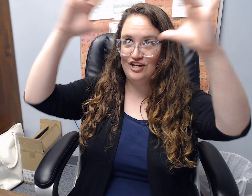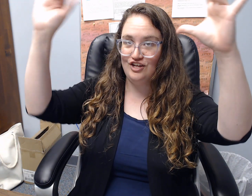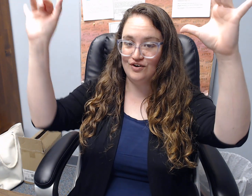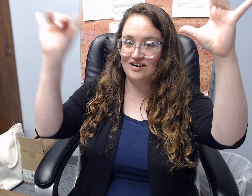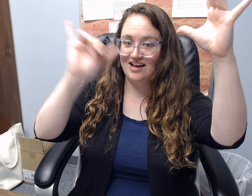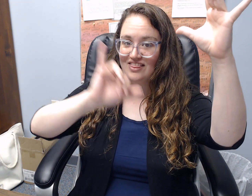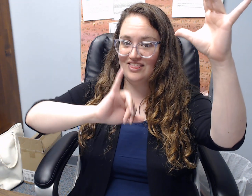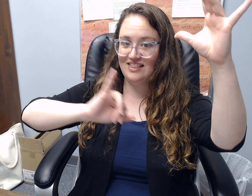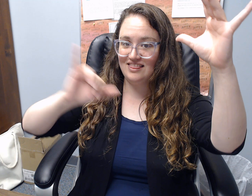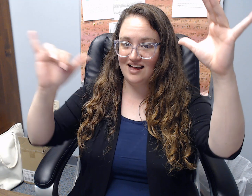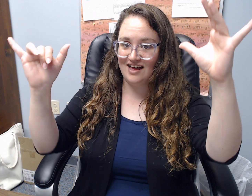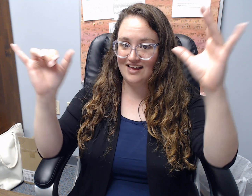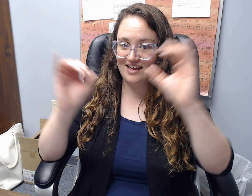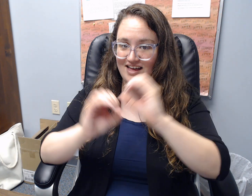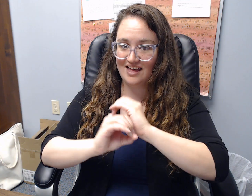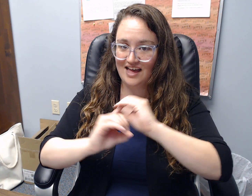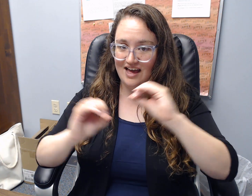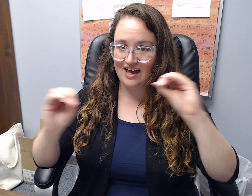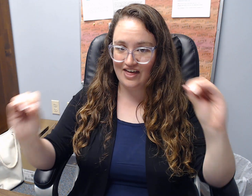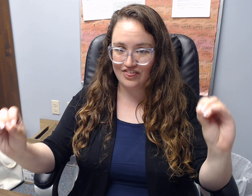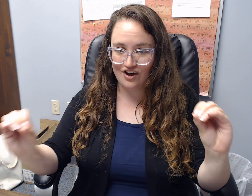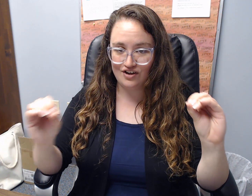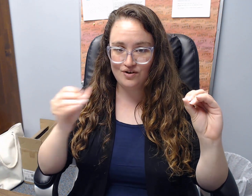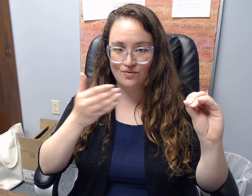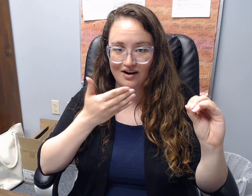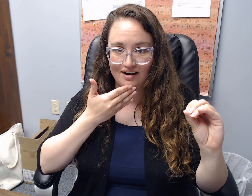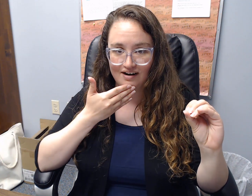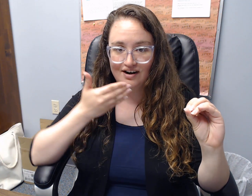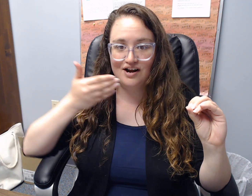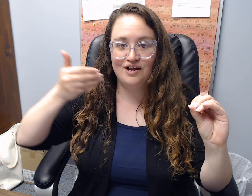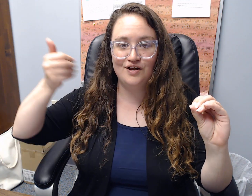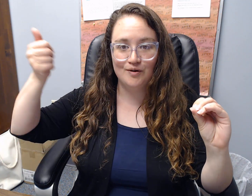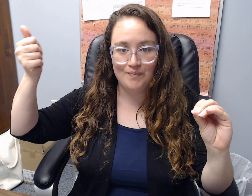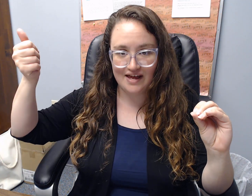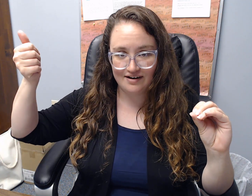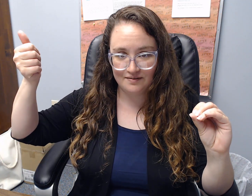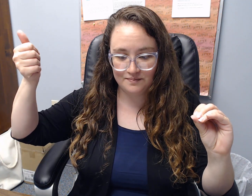You're nothing like I thought you were. You're better.